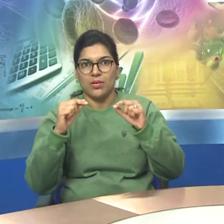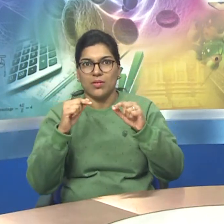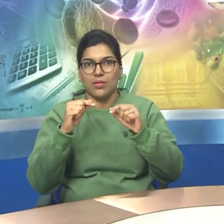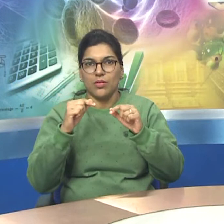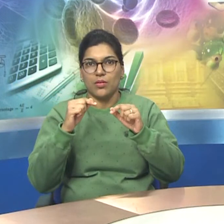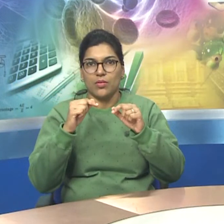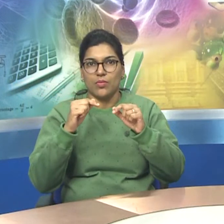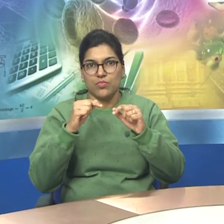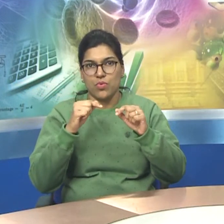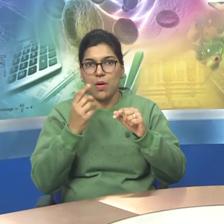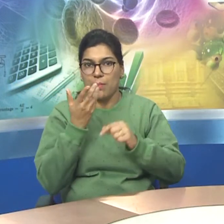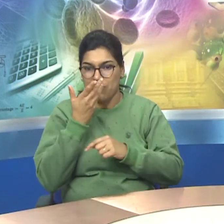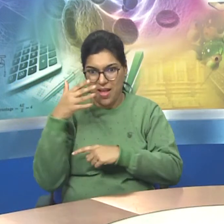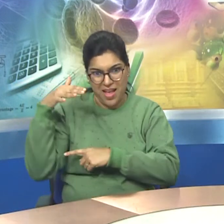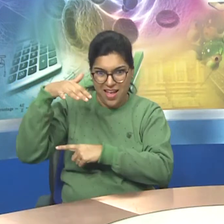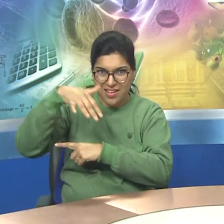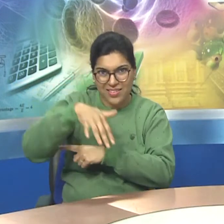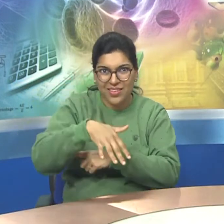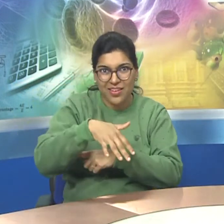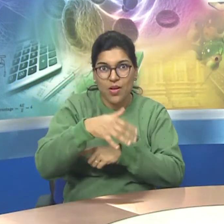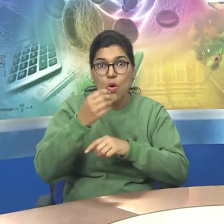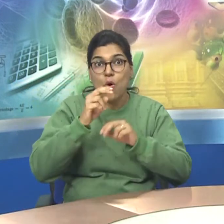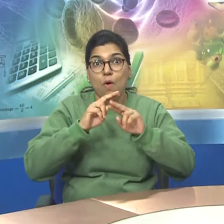is streams full of stars.